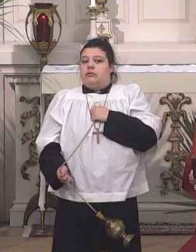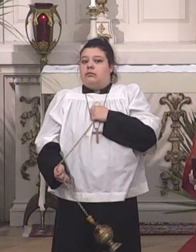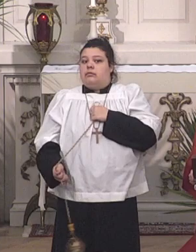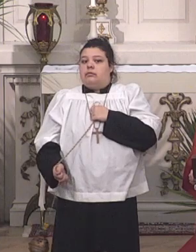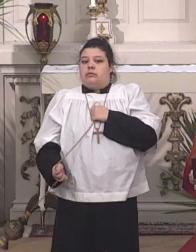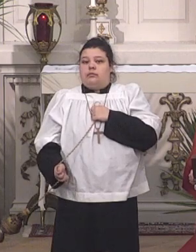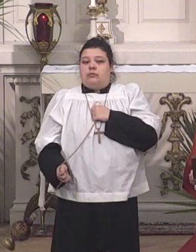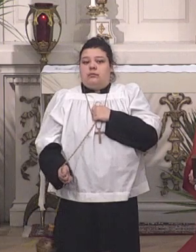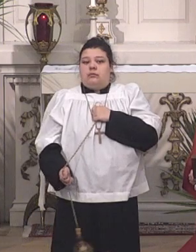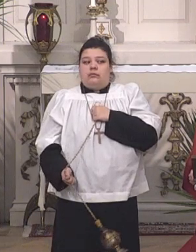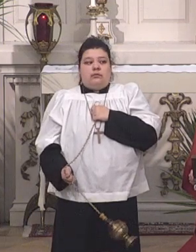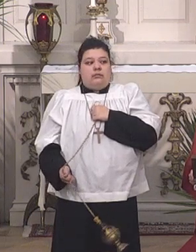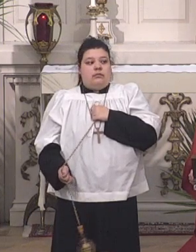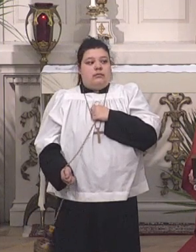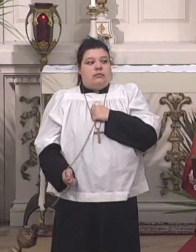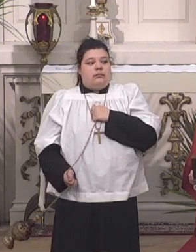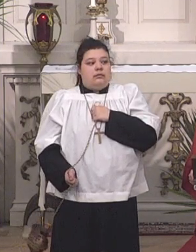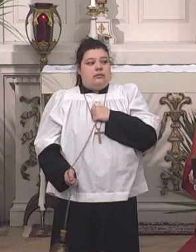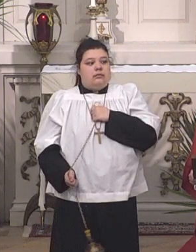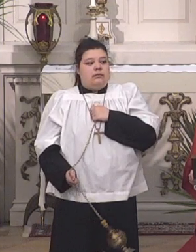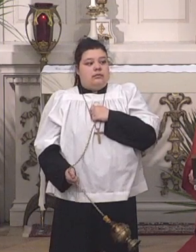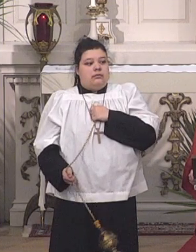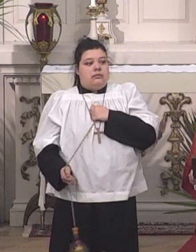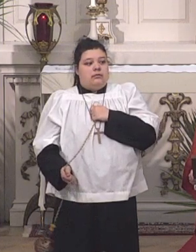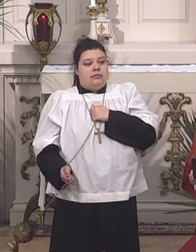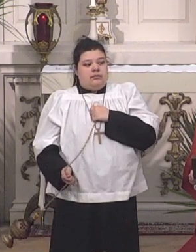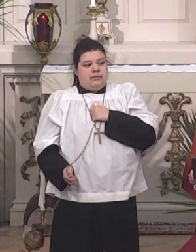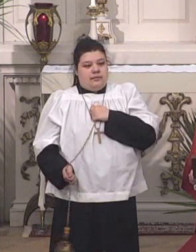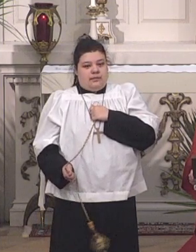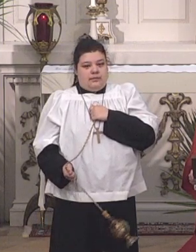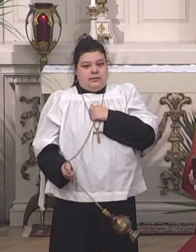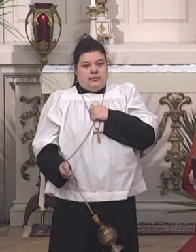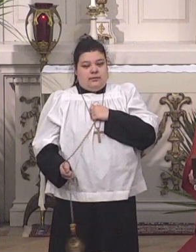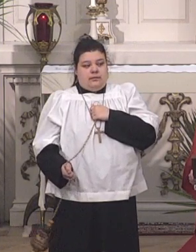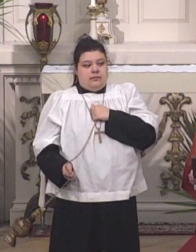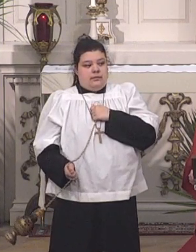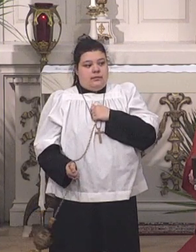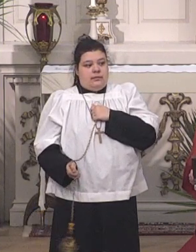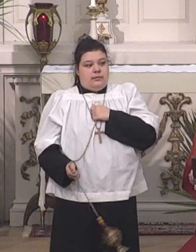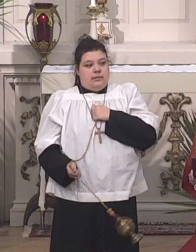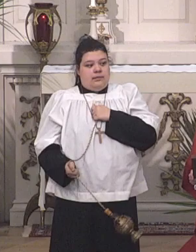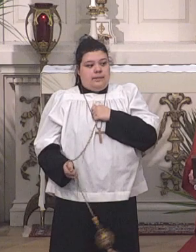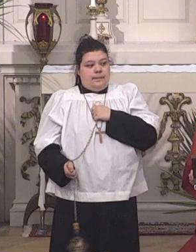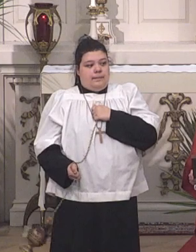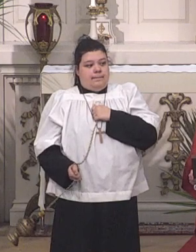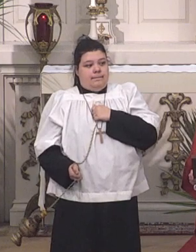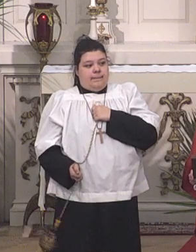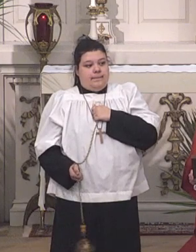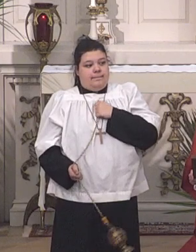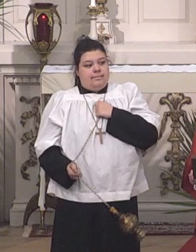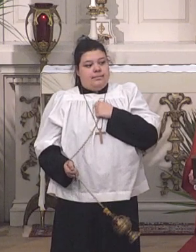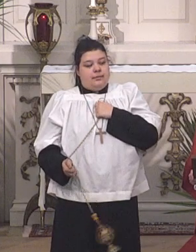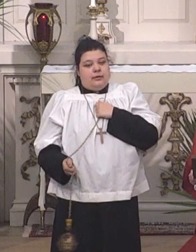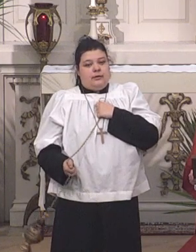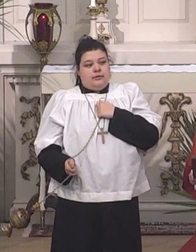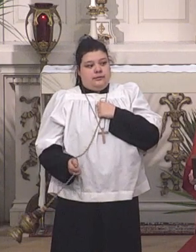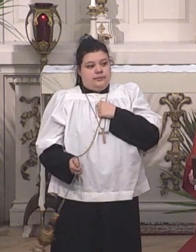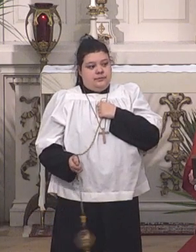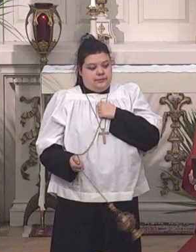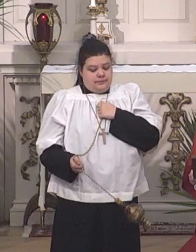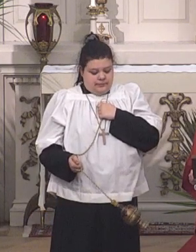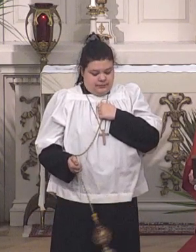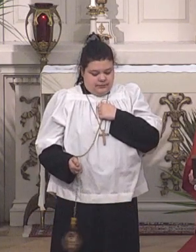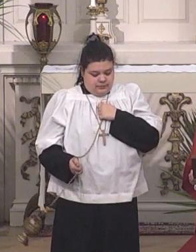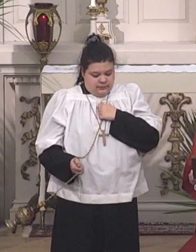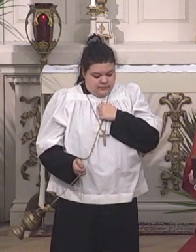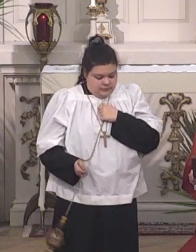The Passover. And the Feast of Unleavened Bread were to take